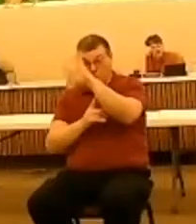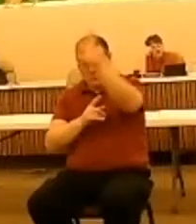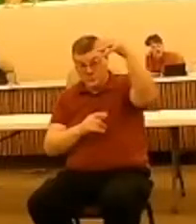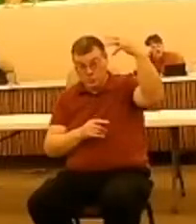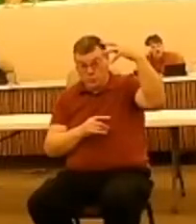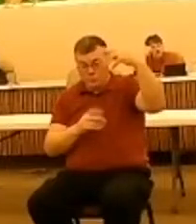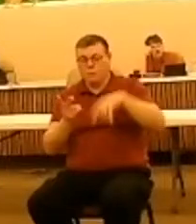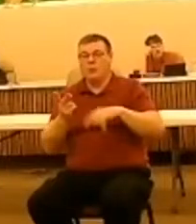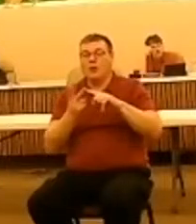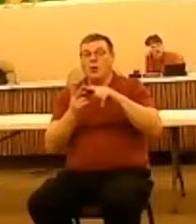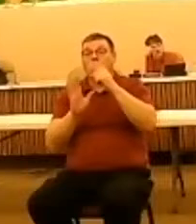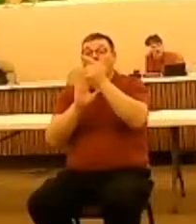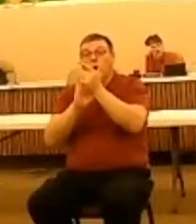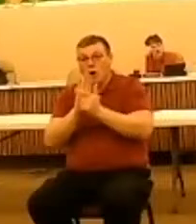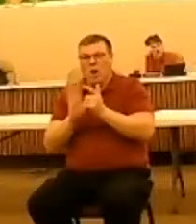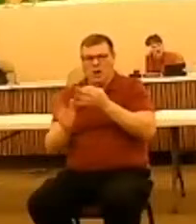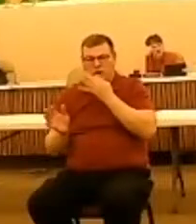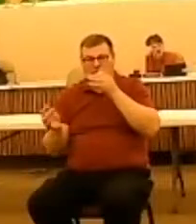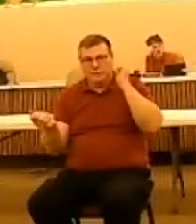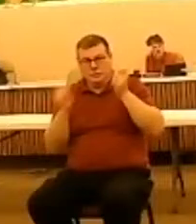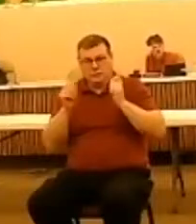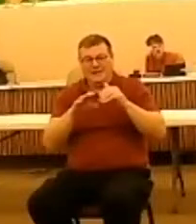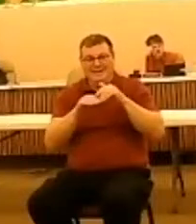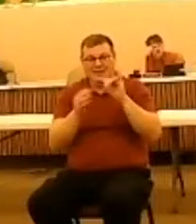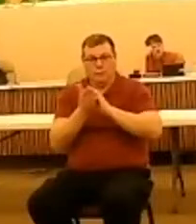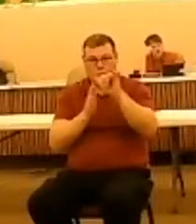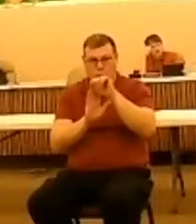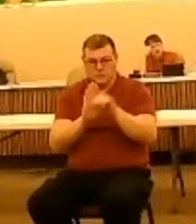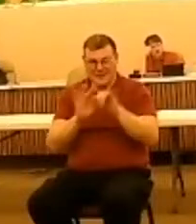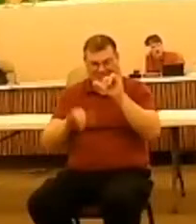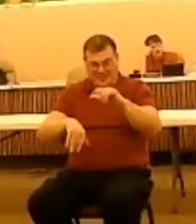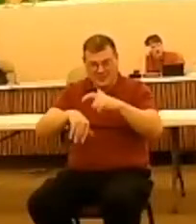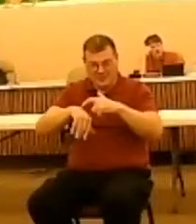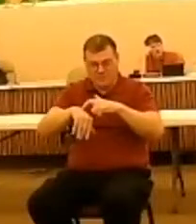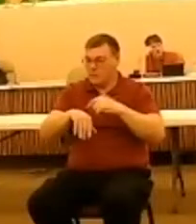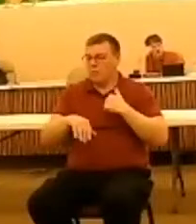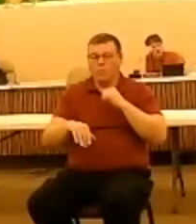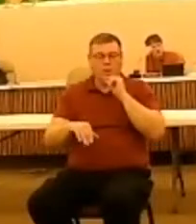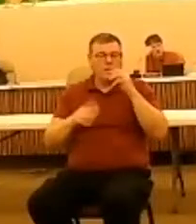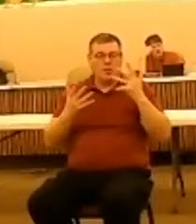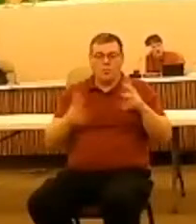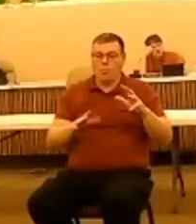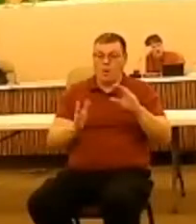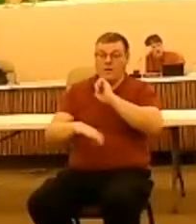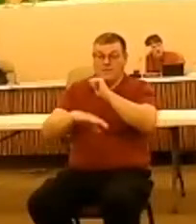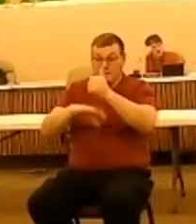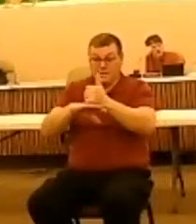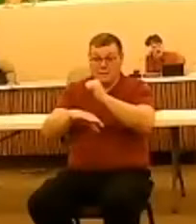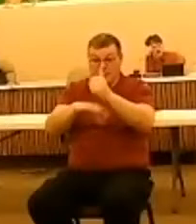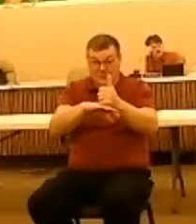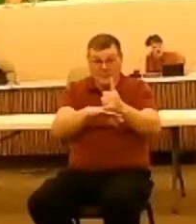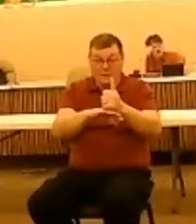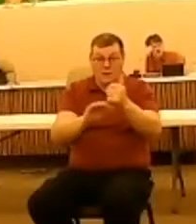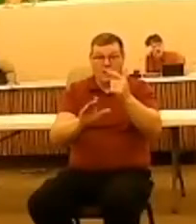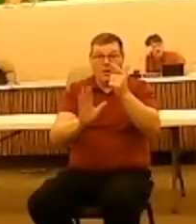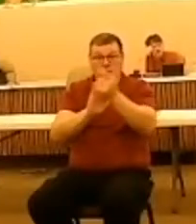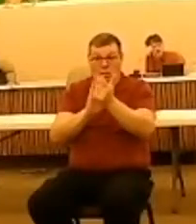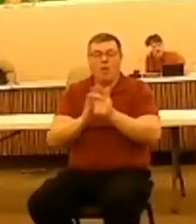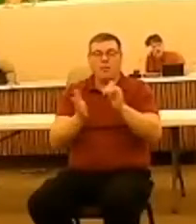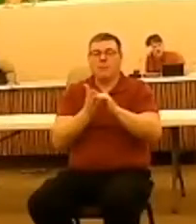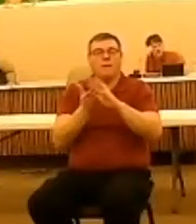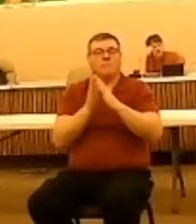the solar laws were changing in New York State. So we didn't want to put in a bunch of solar laws that were immediately out of